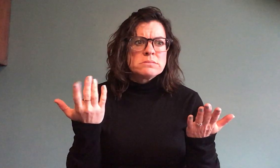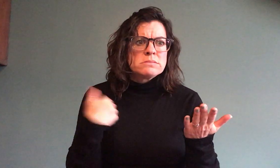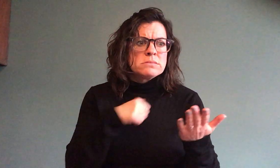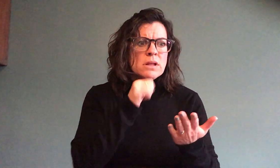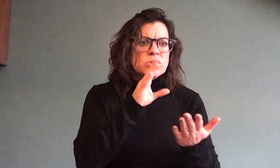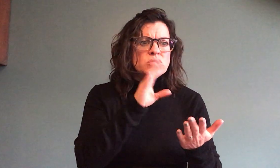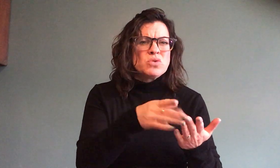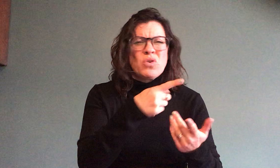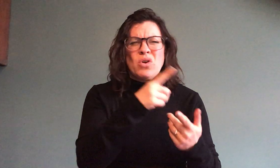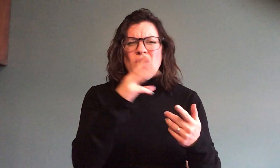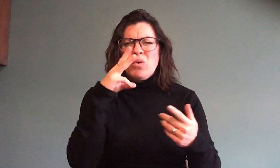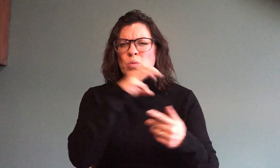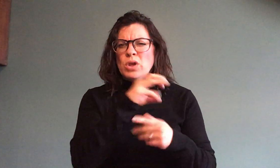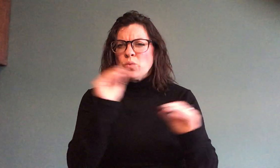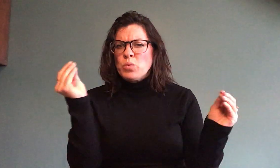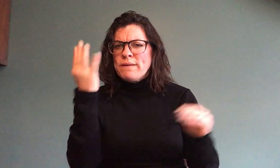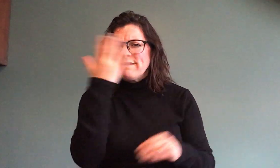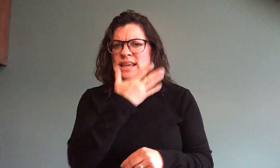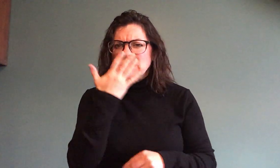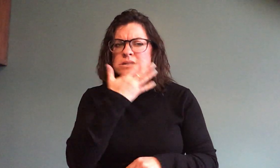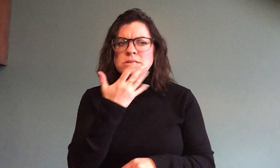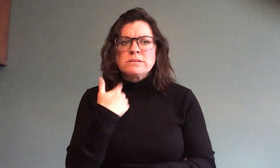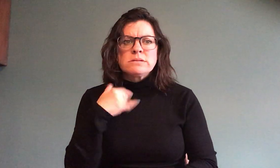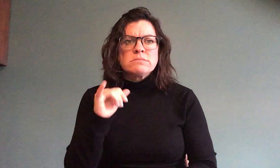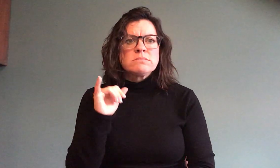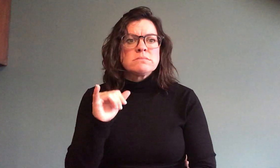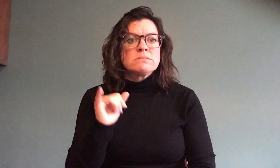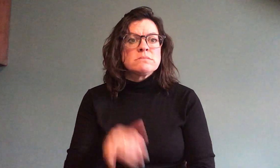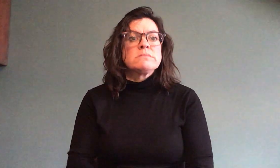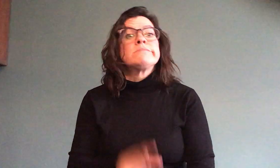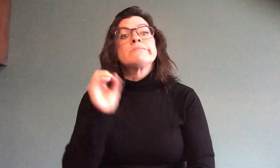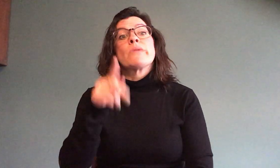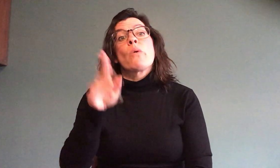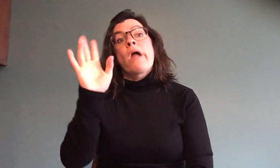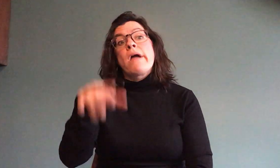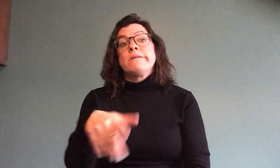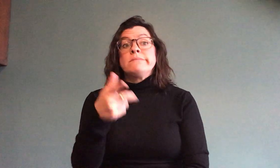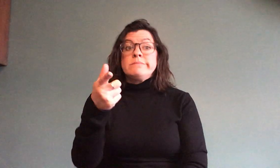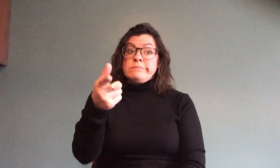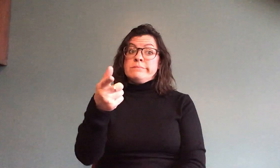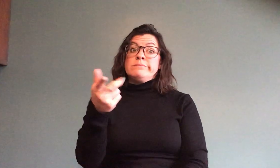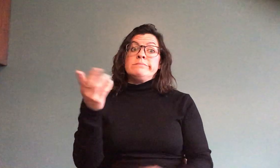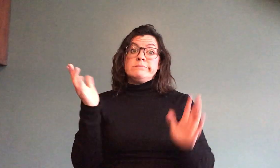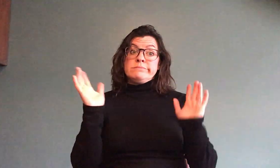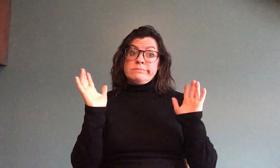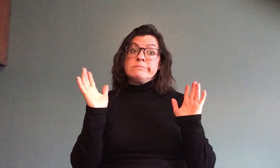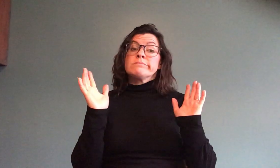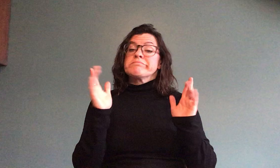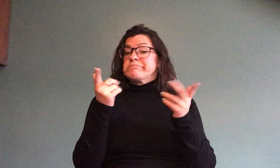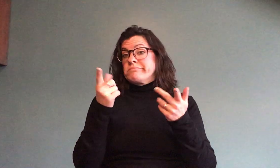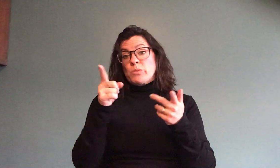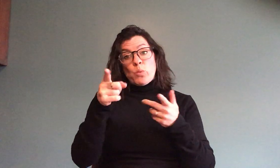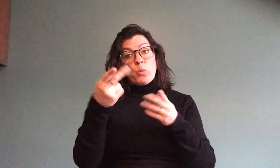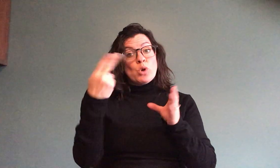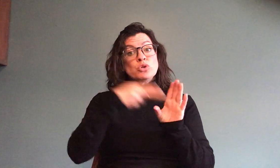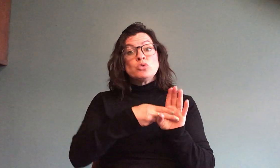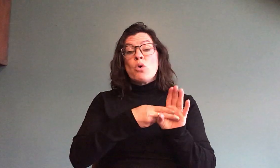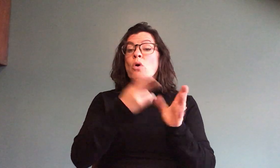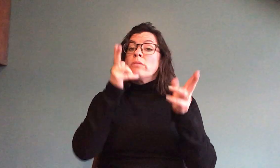Now again, if you don't want to attend this class, that's on you people. Okay. But I'm going to tell you right now, don't come to Mr. Hoveride later and ask for help